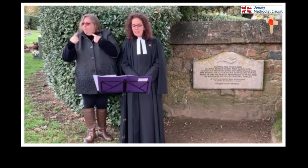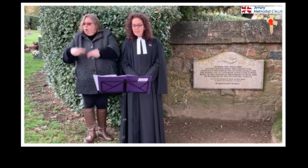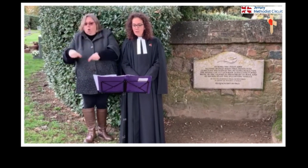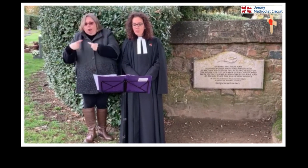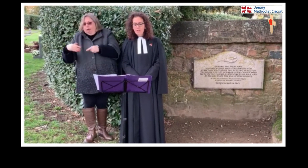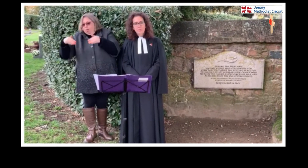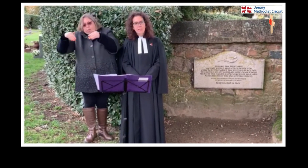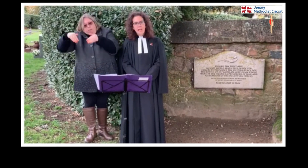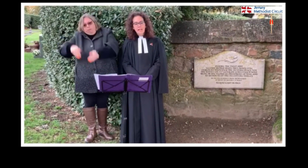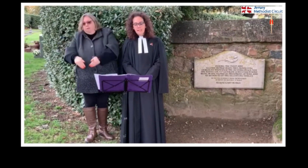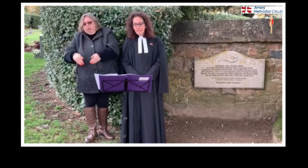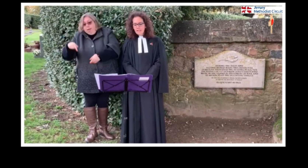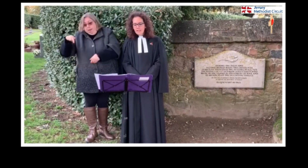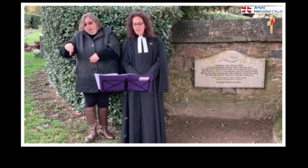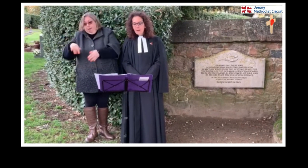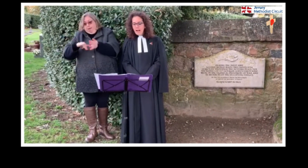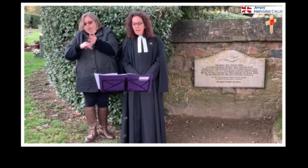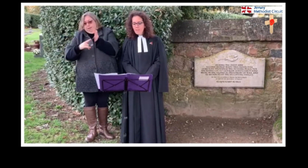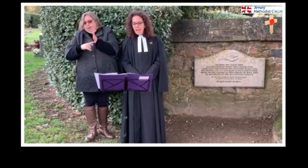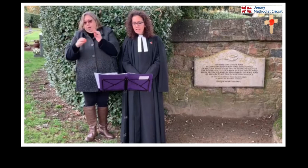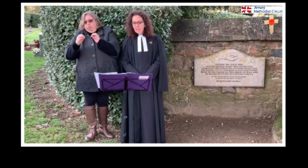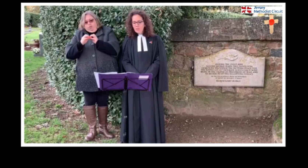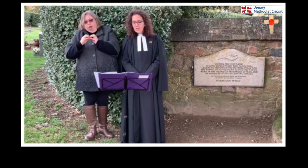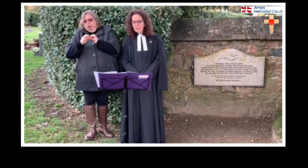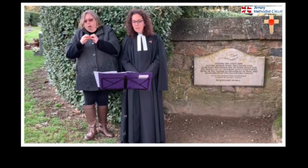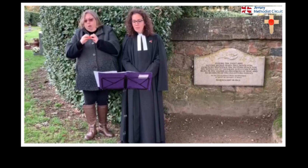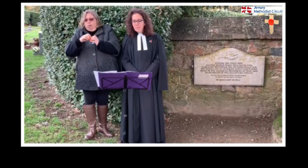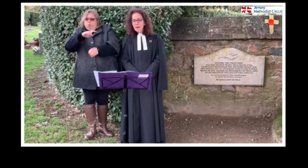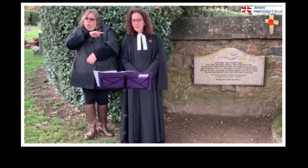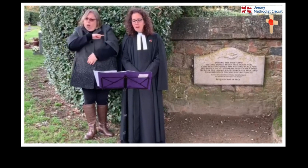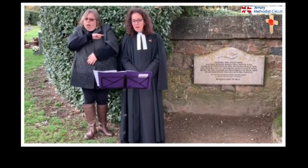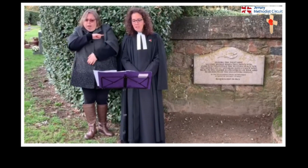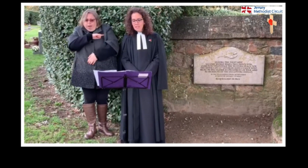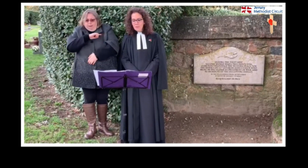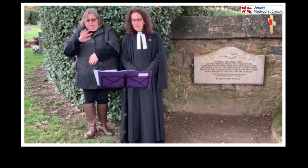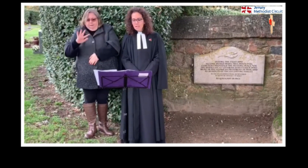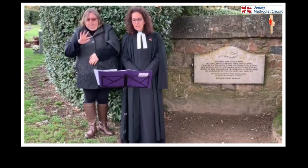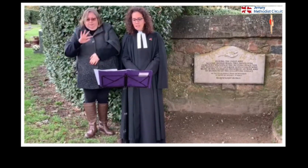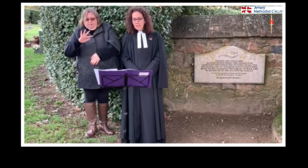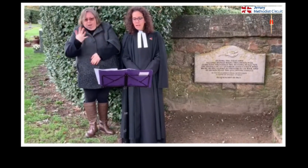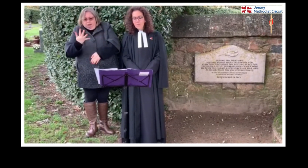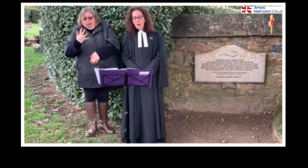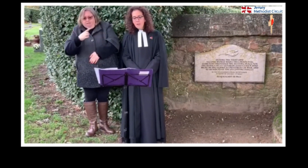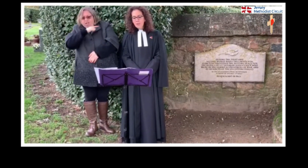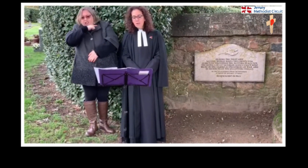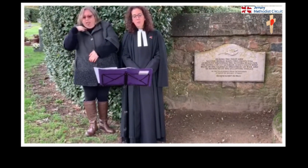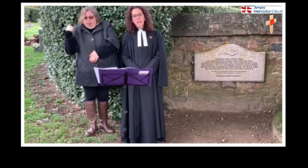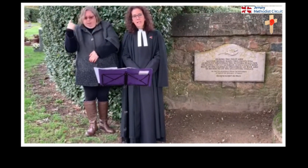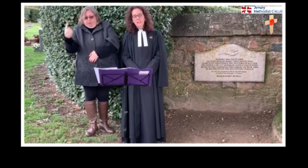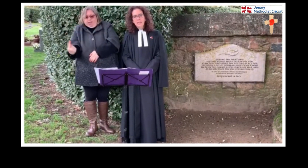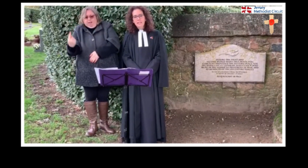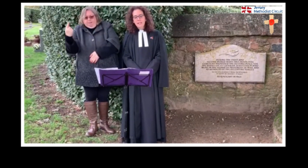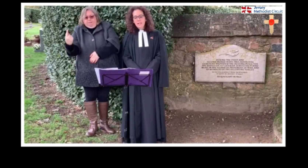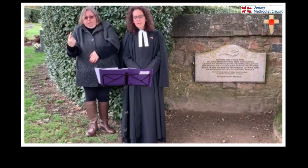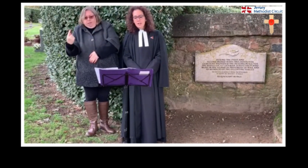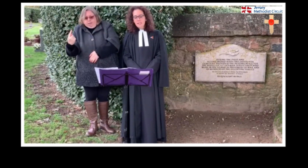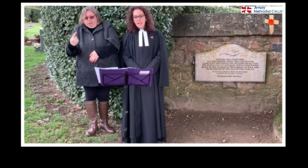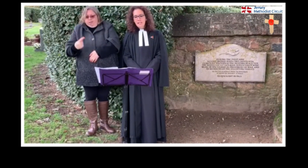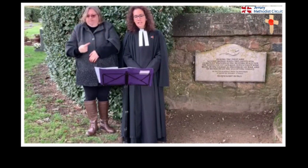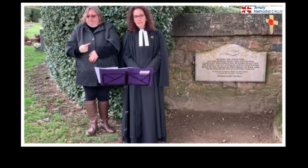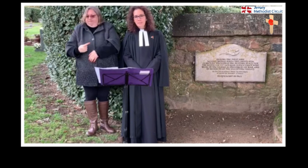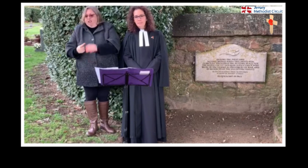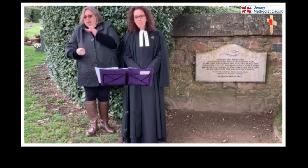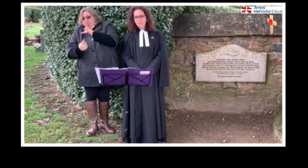more deaths through suicide, 5 executed by firing squad, and 1 through an illness